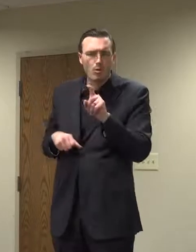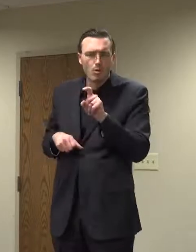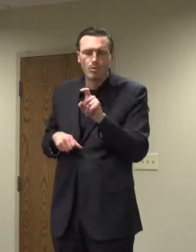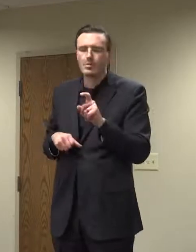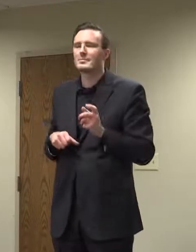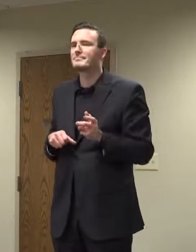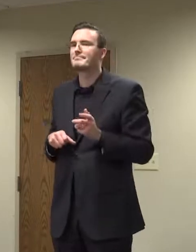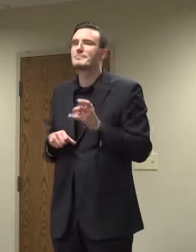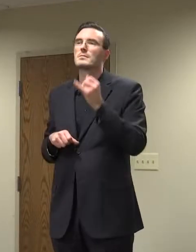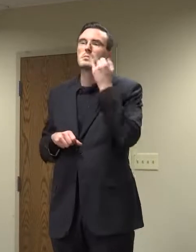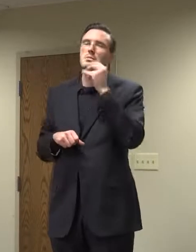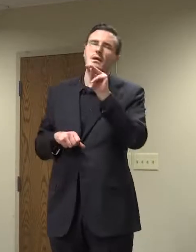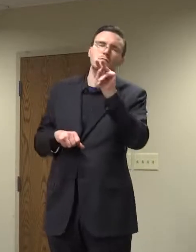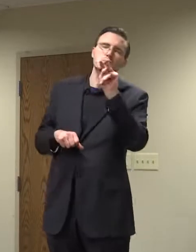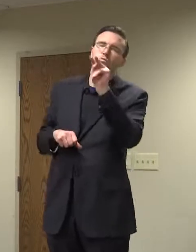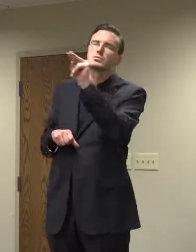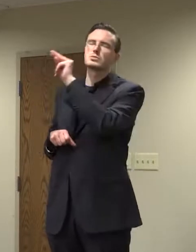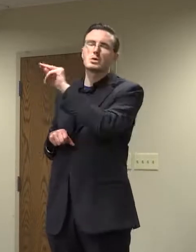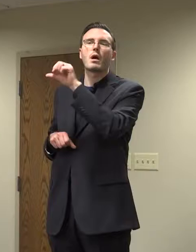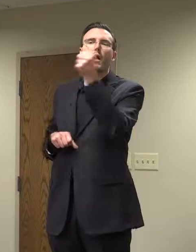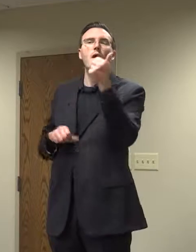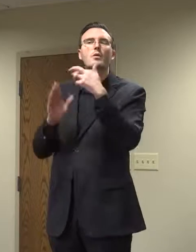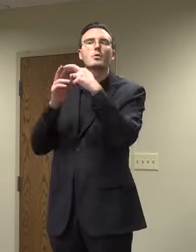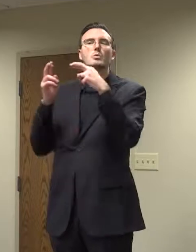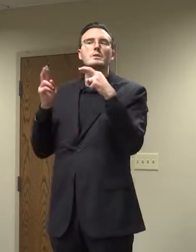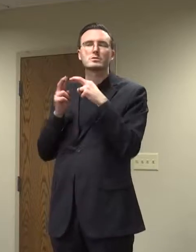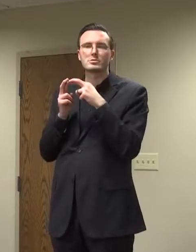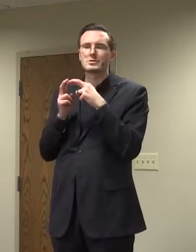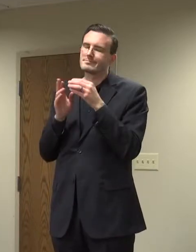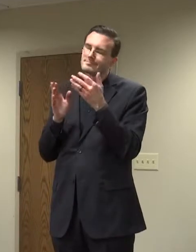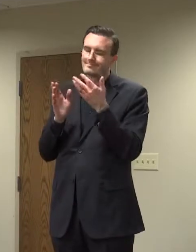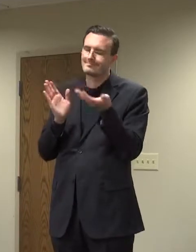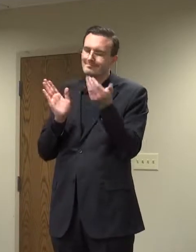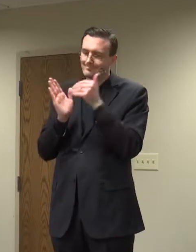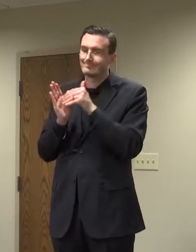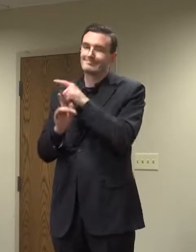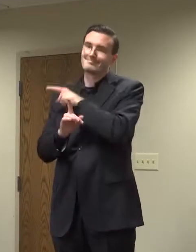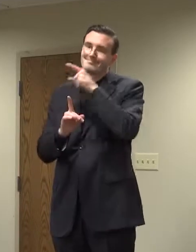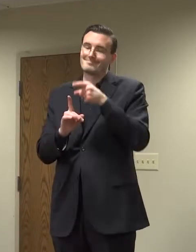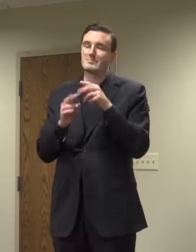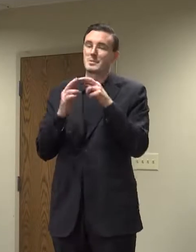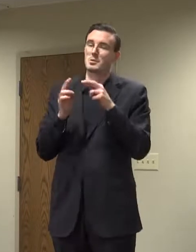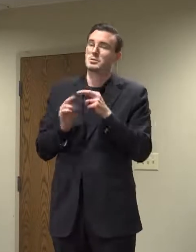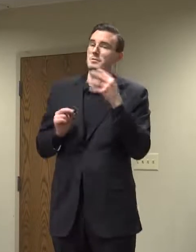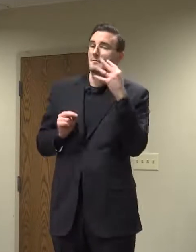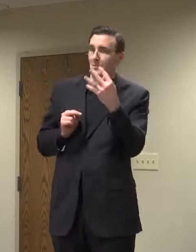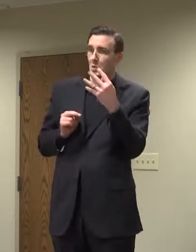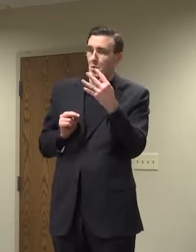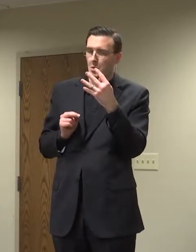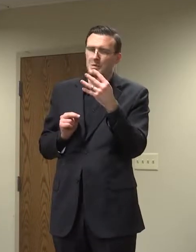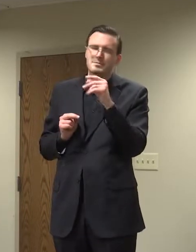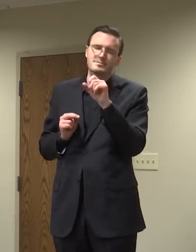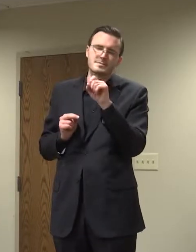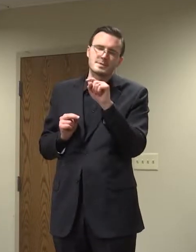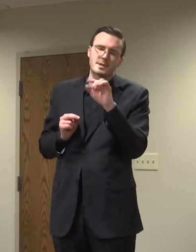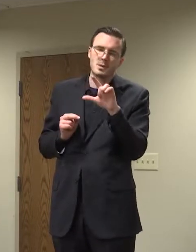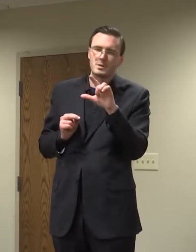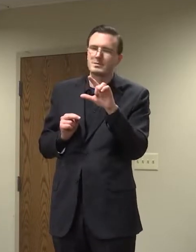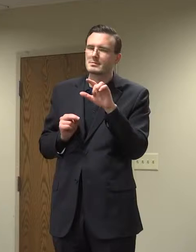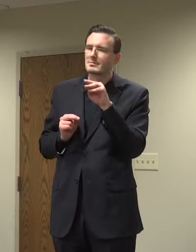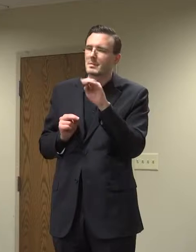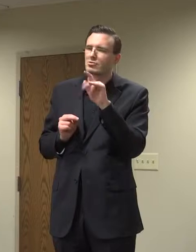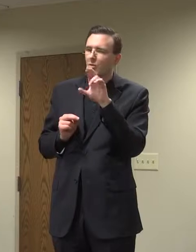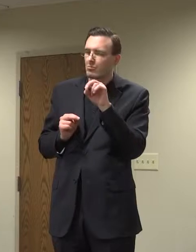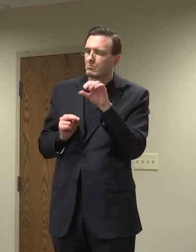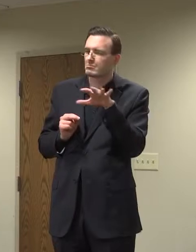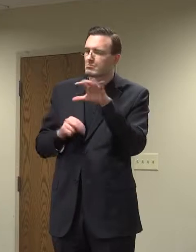other regions, and of course I come back to Region 4, which is the St. Louis metro region,